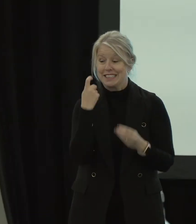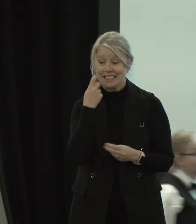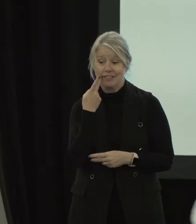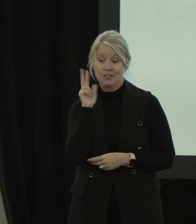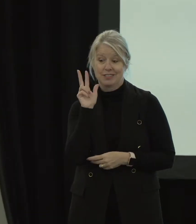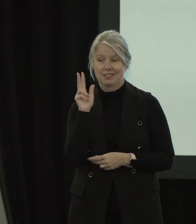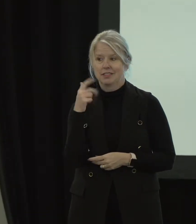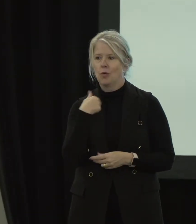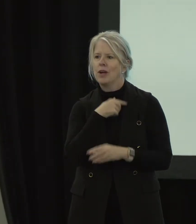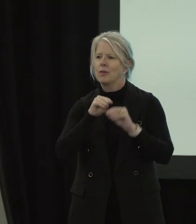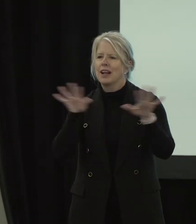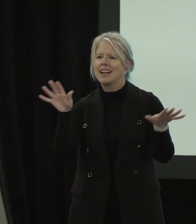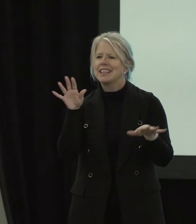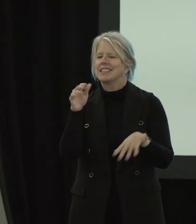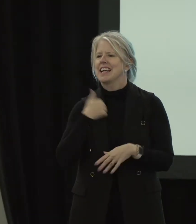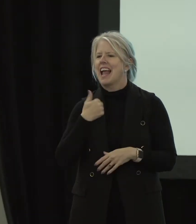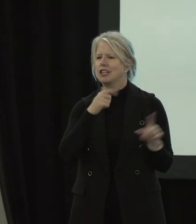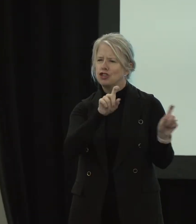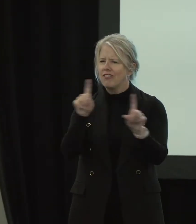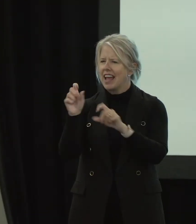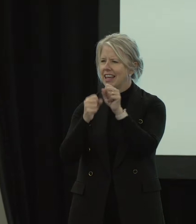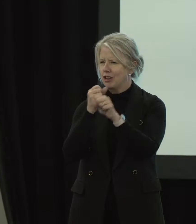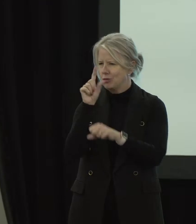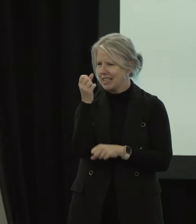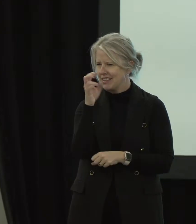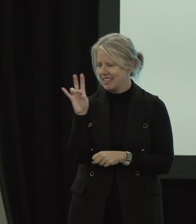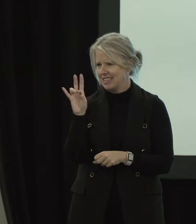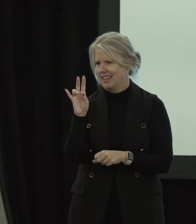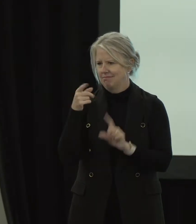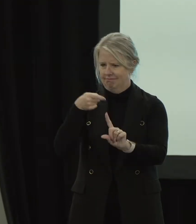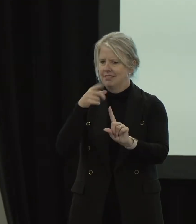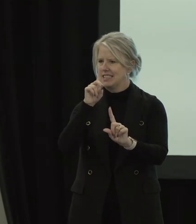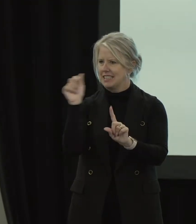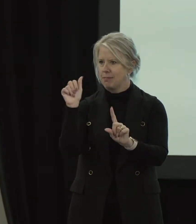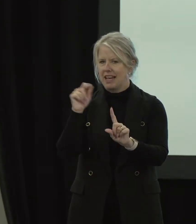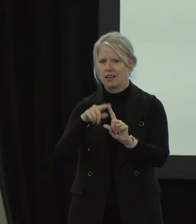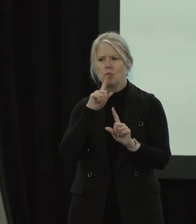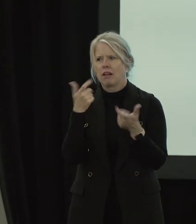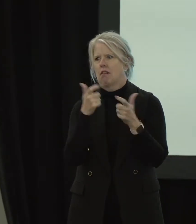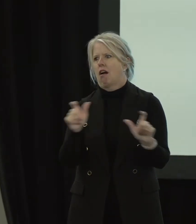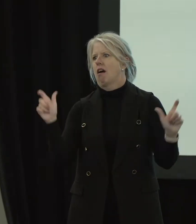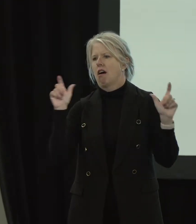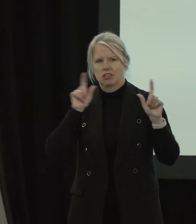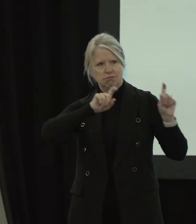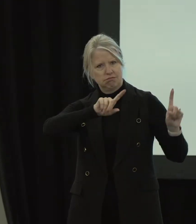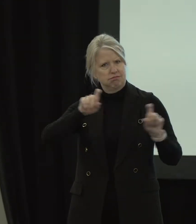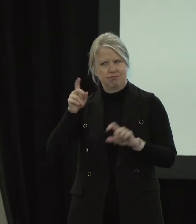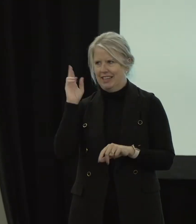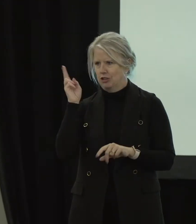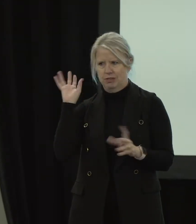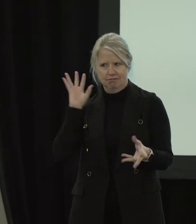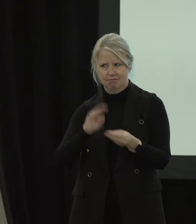the 2017 Canadian Survey on Disability, which is the largest, most comprehensive survey of its